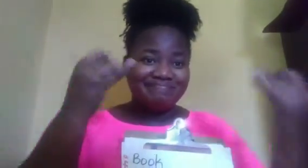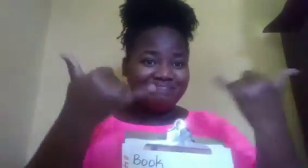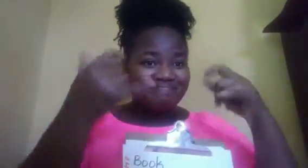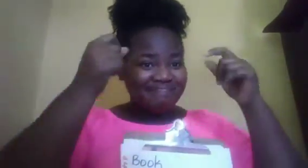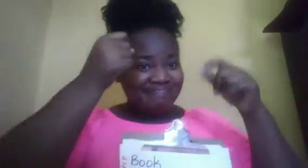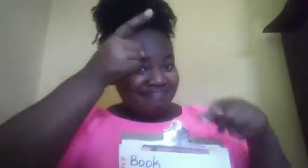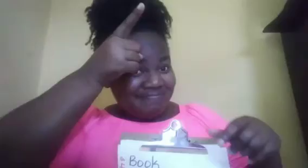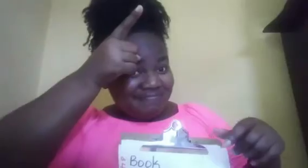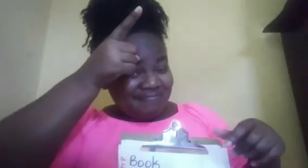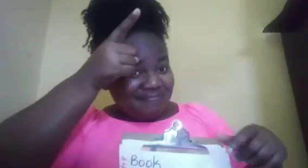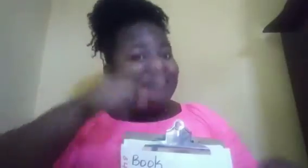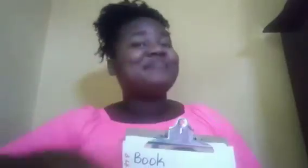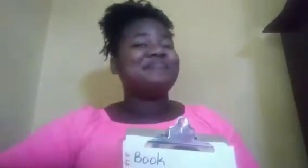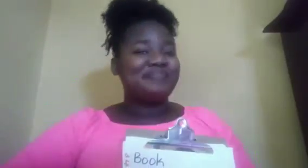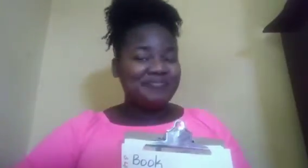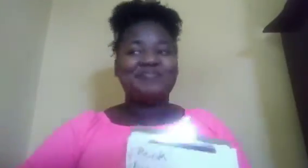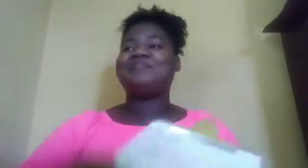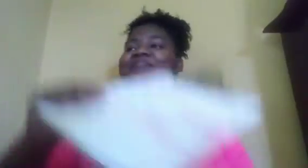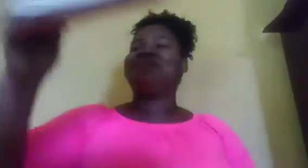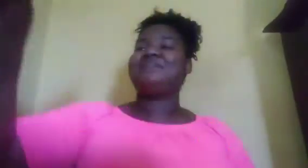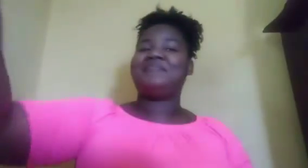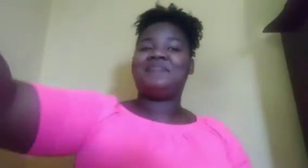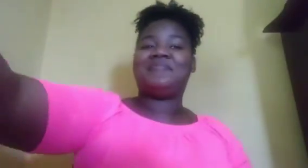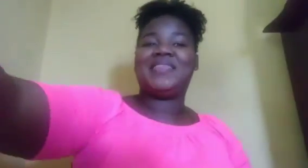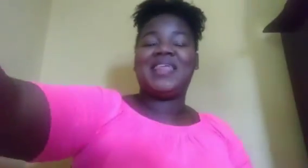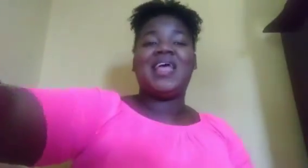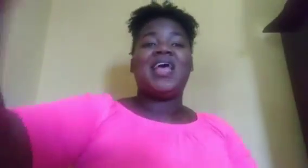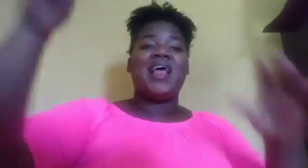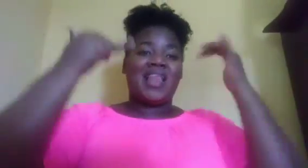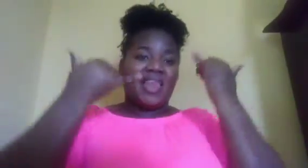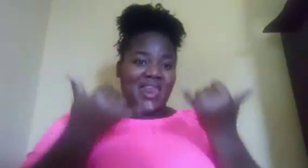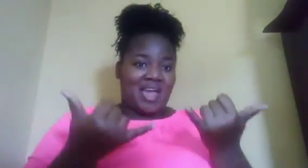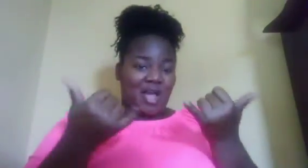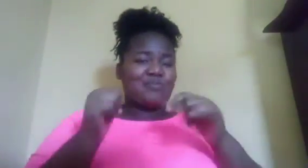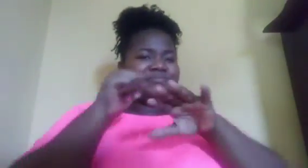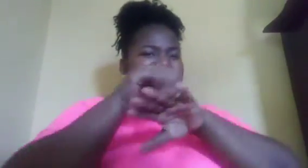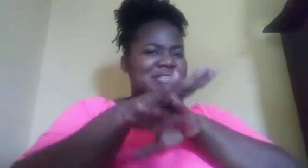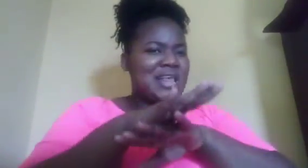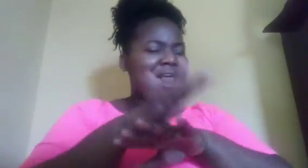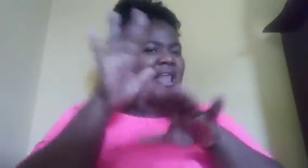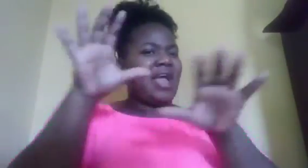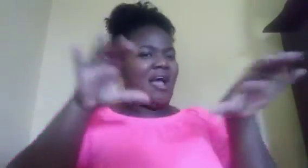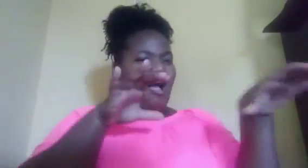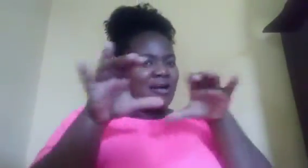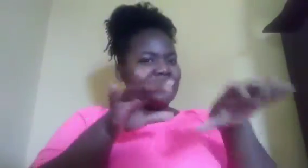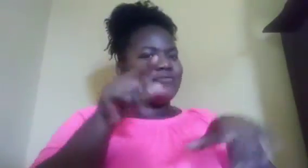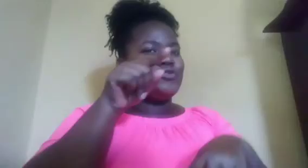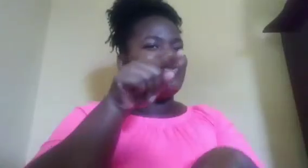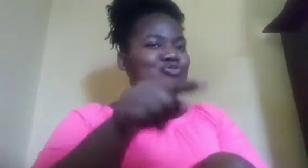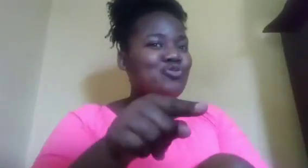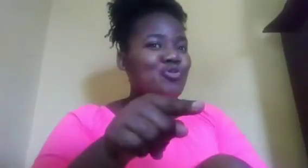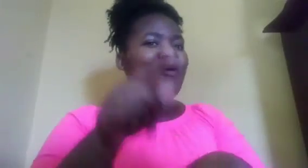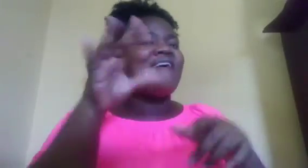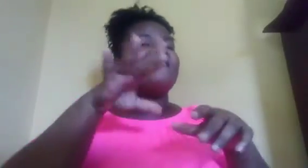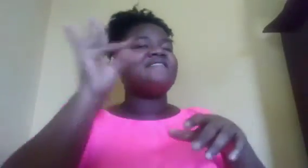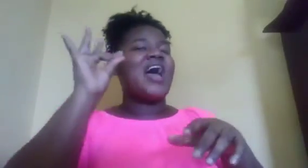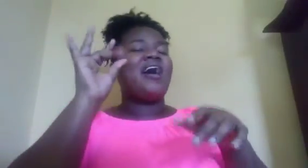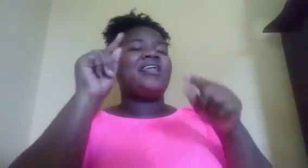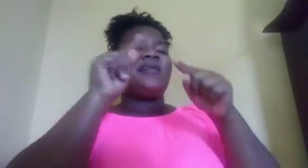millimeters. So you understand now? All right. So now I'll be sending an activity for you to